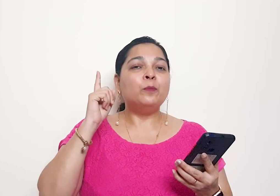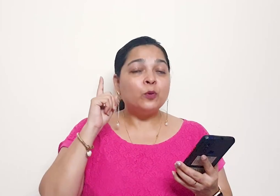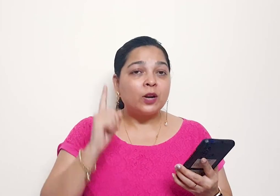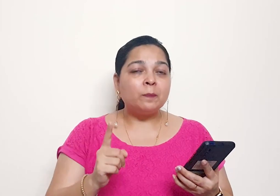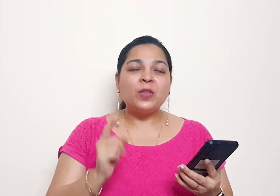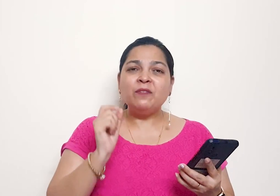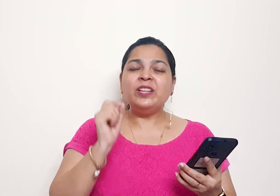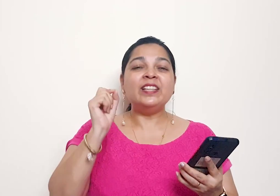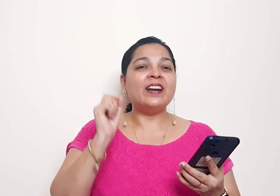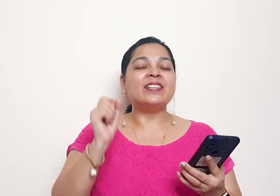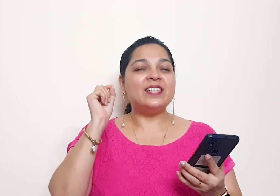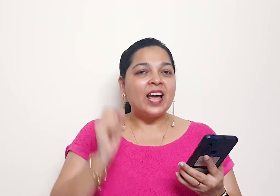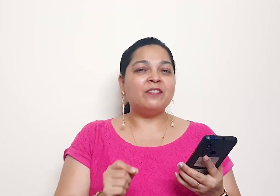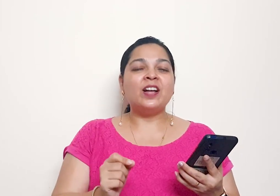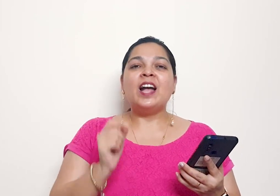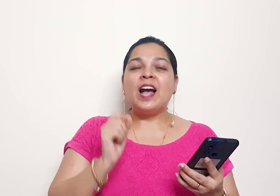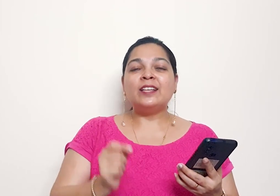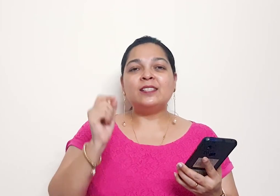is programmed.